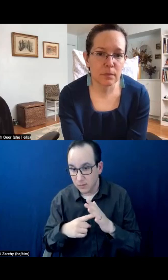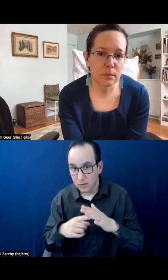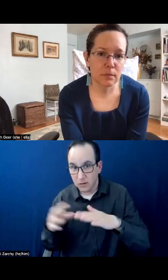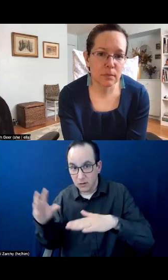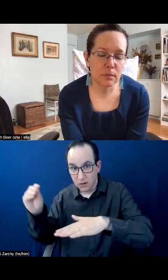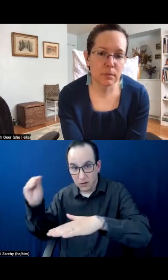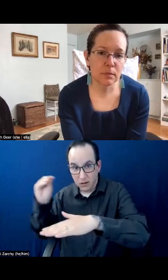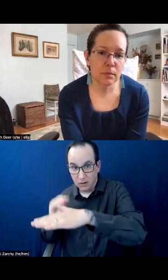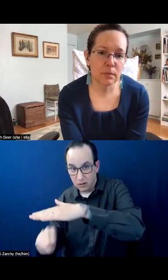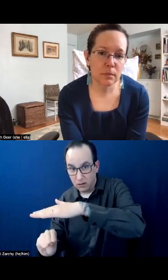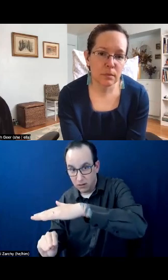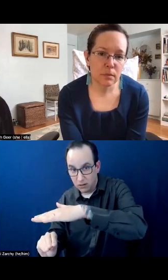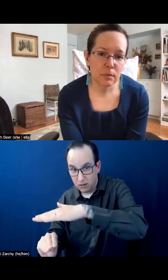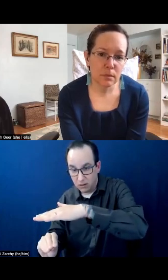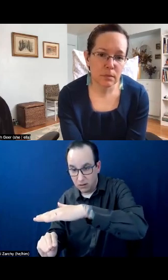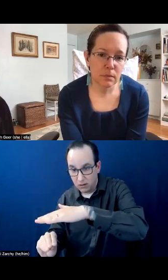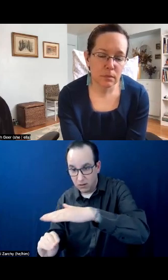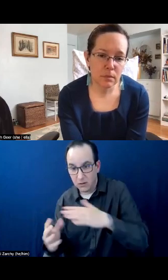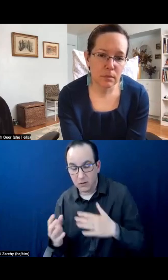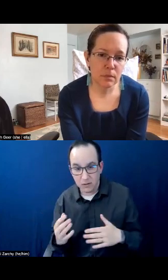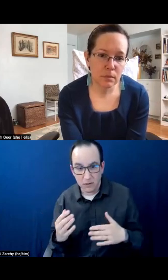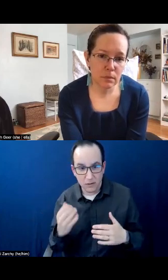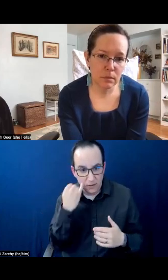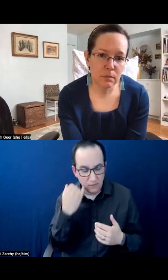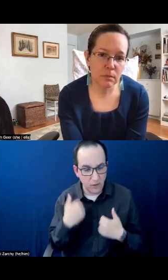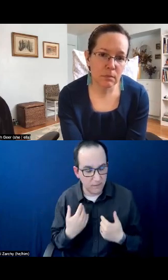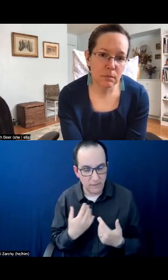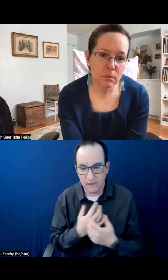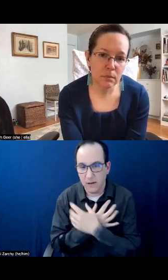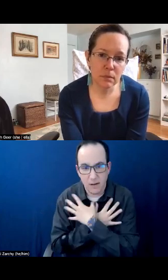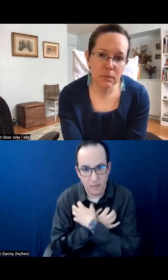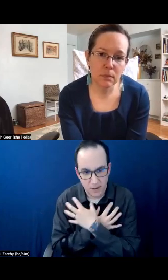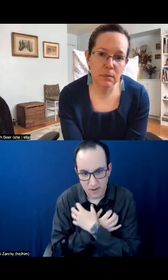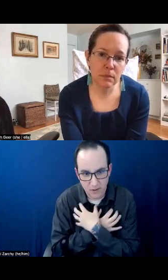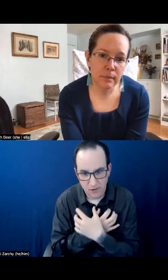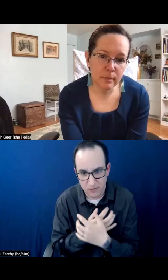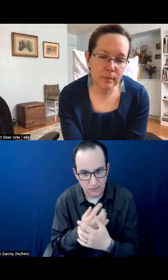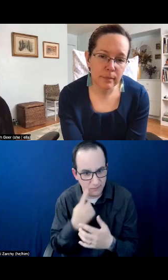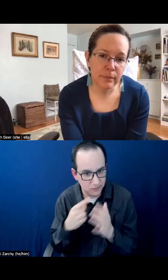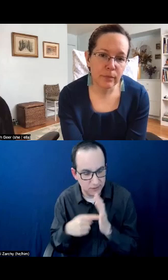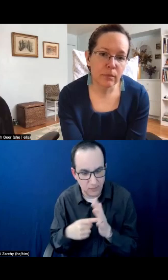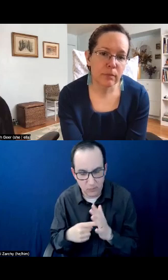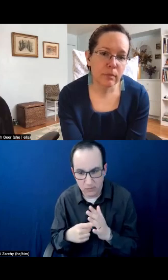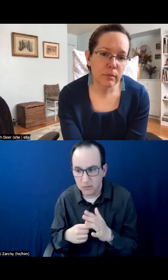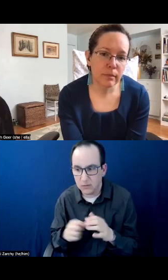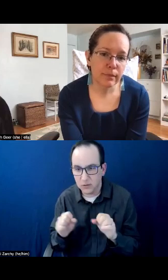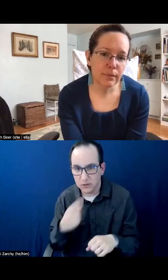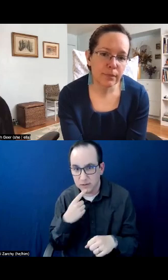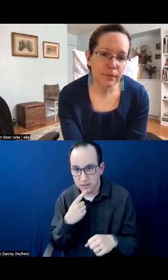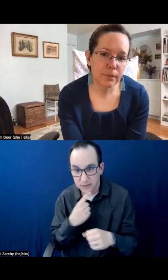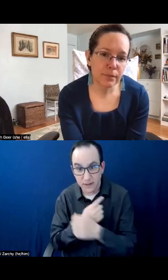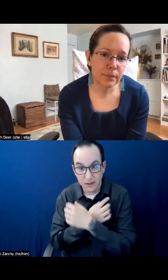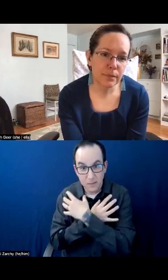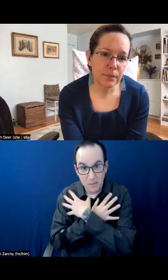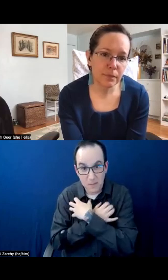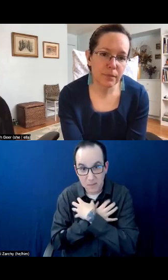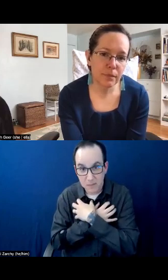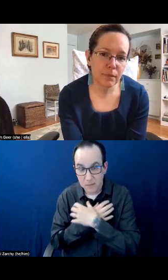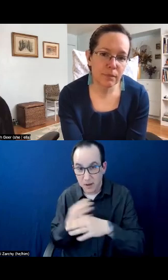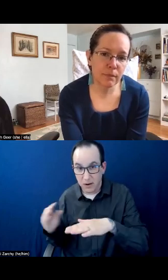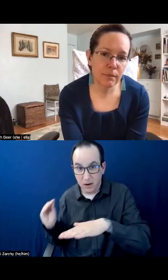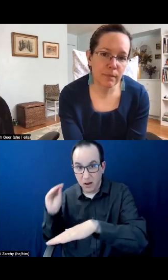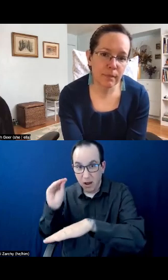to teach that. For example, showing something put underneath. Let's say you had a teddy bear. For